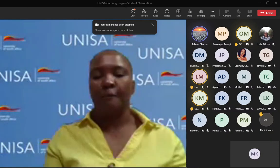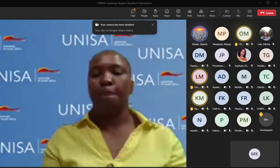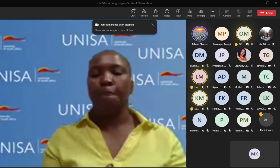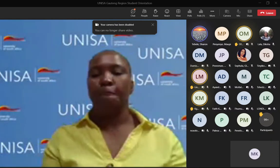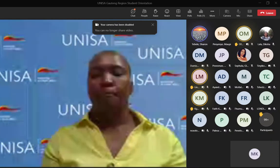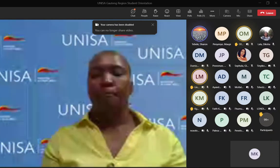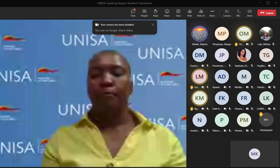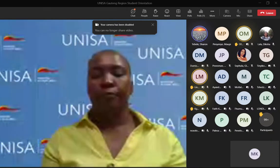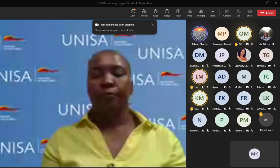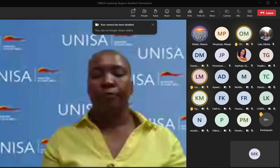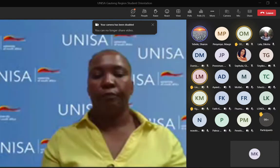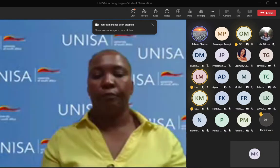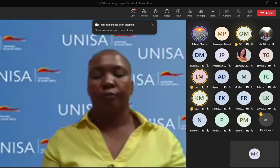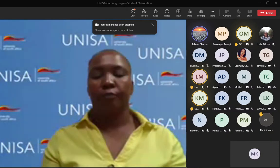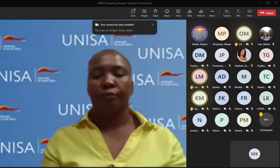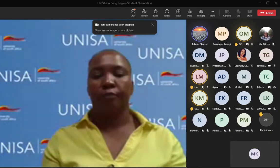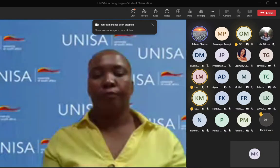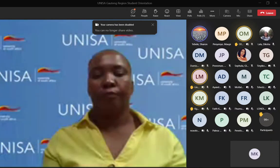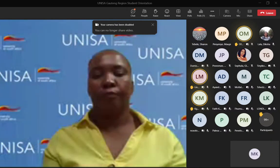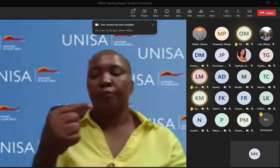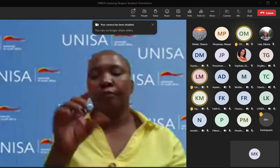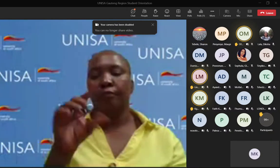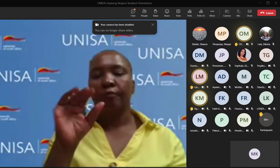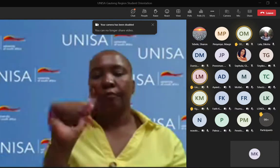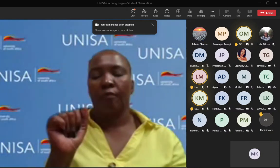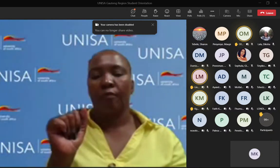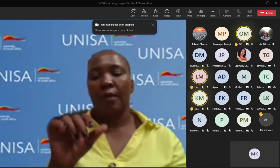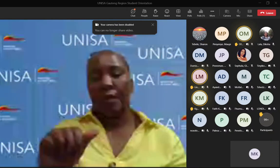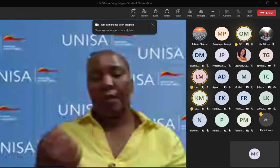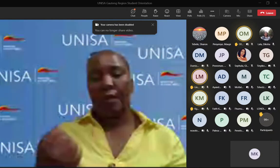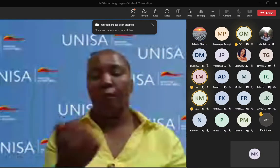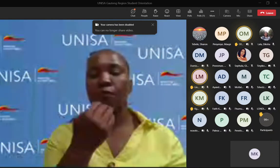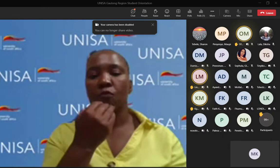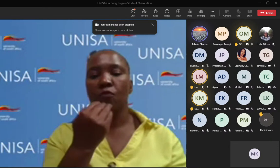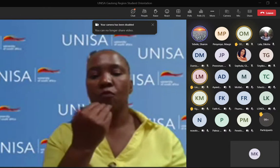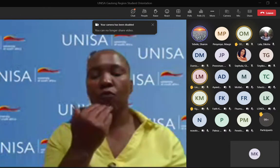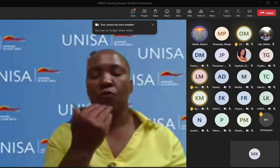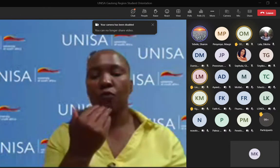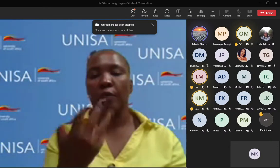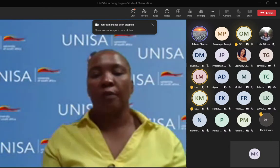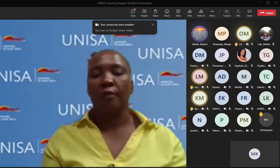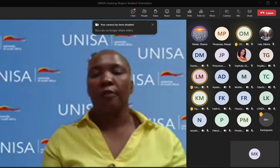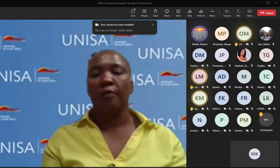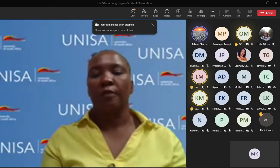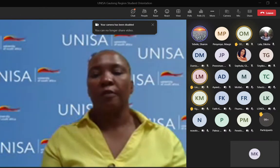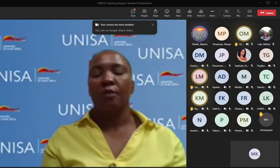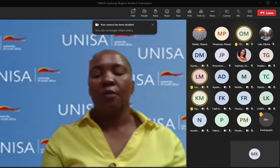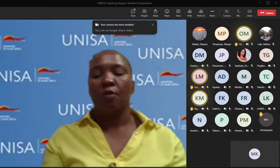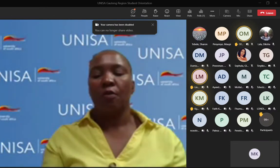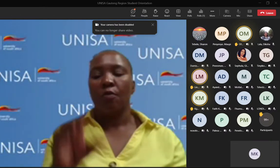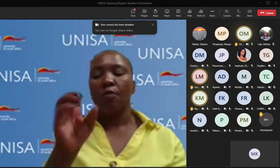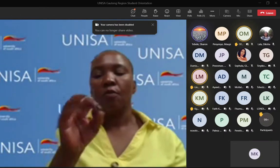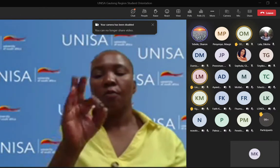how's Gloria who's next our next one in order of priority is offensive